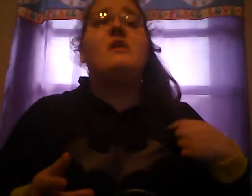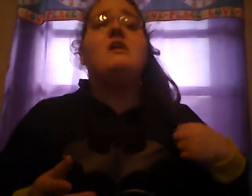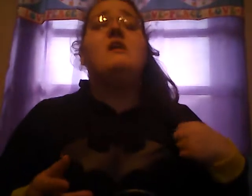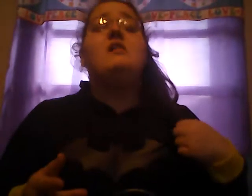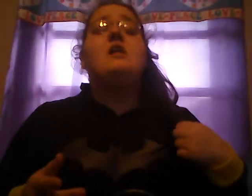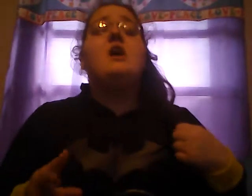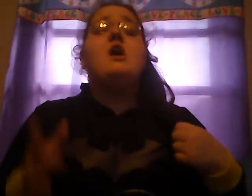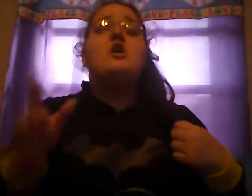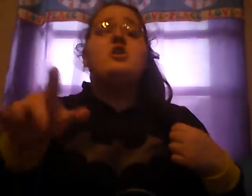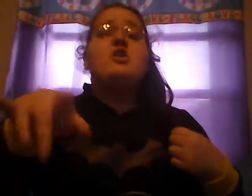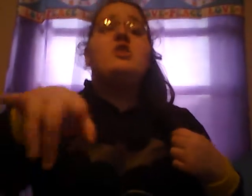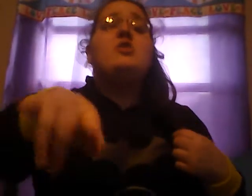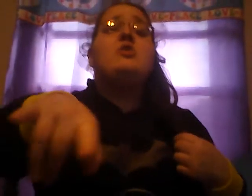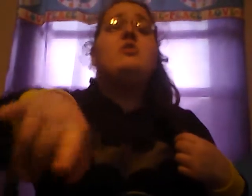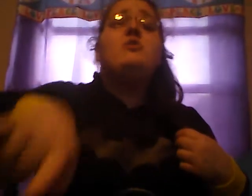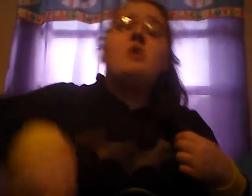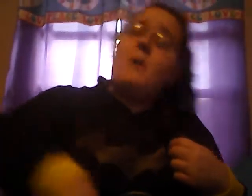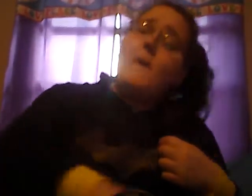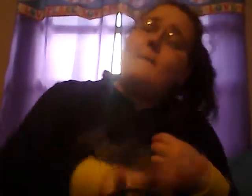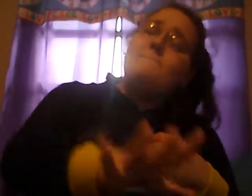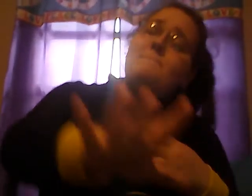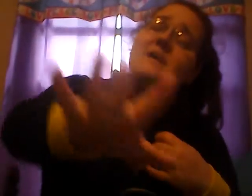Will you